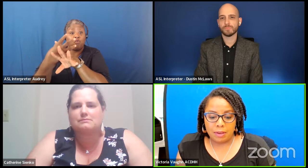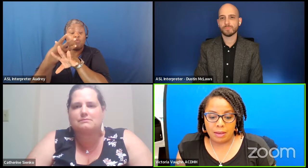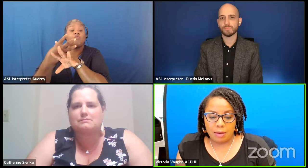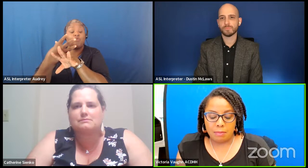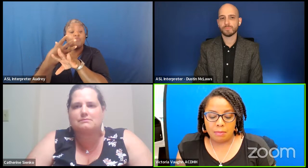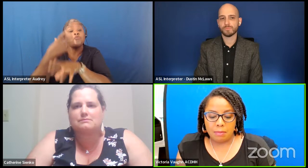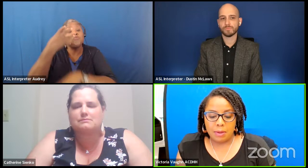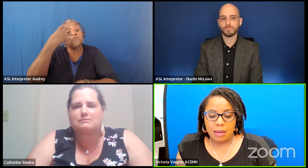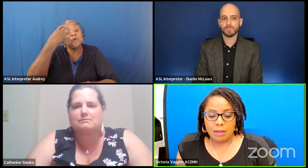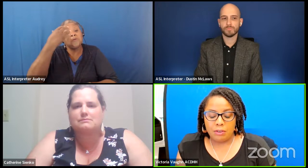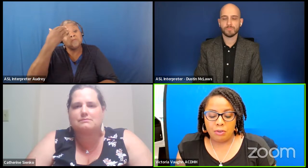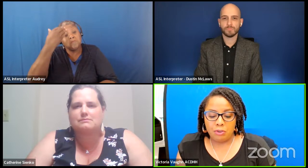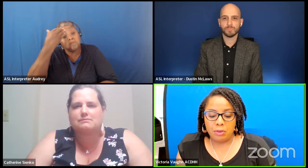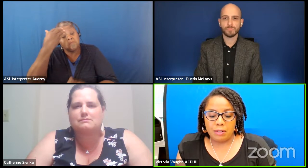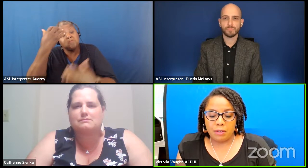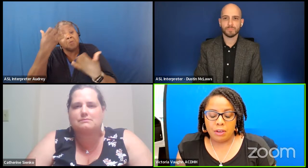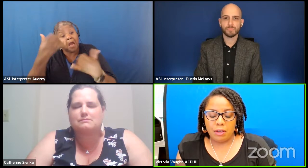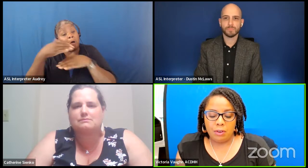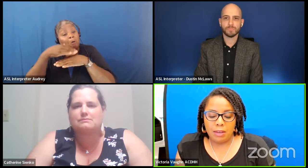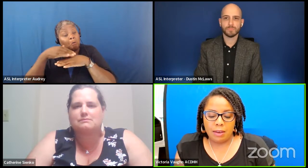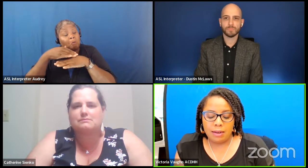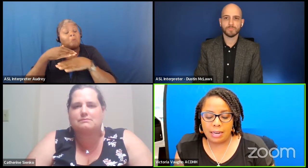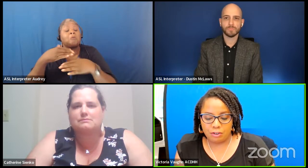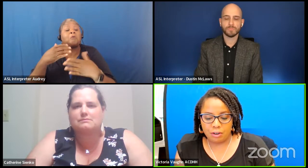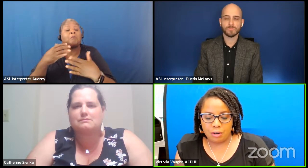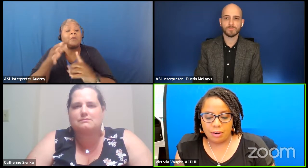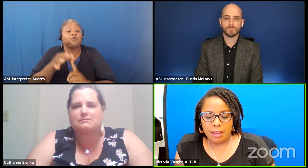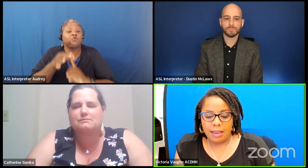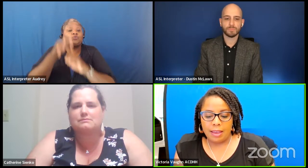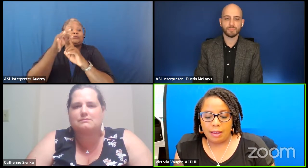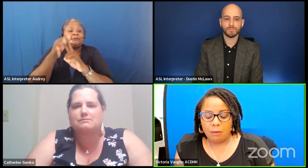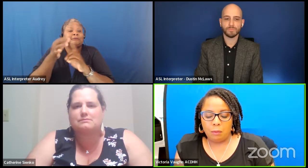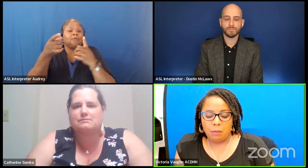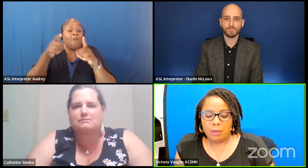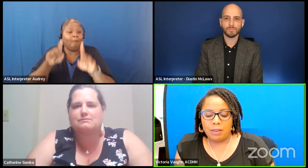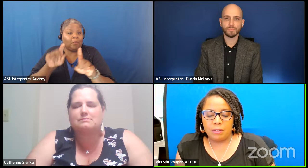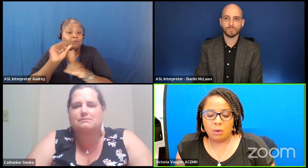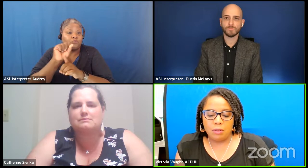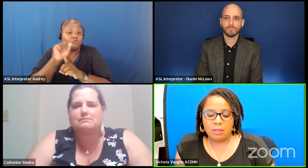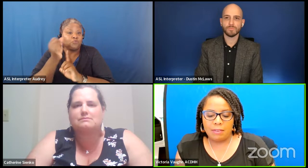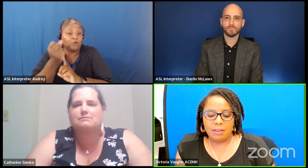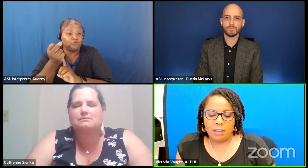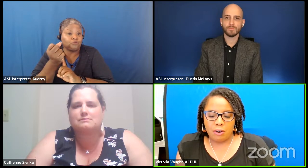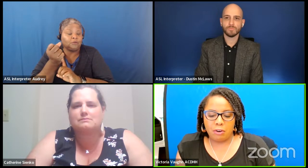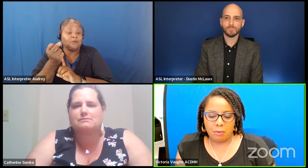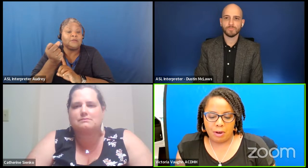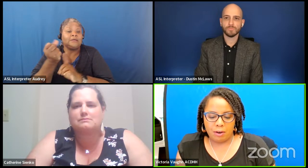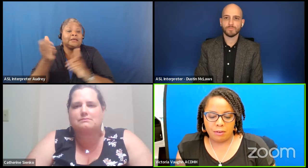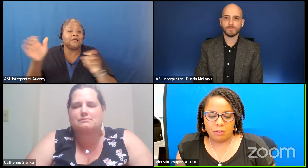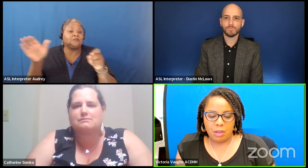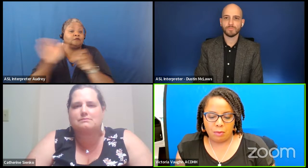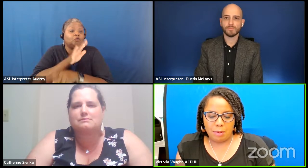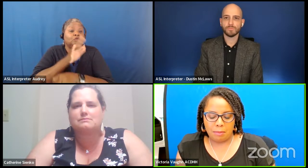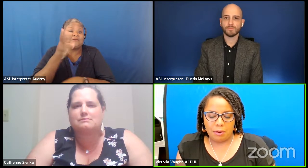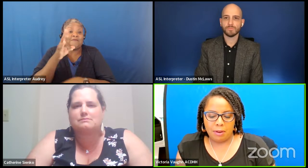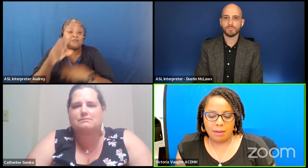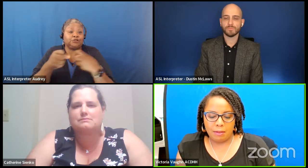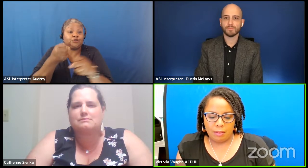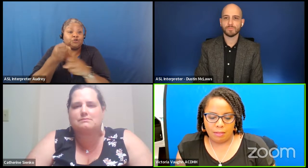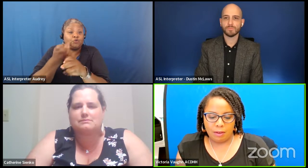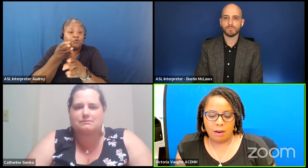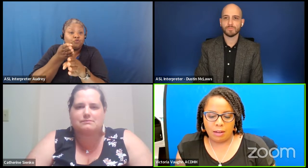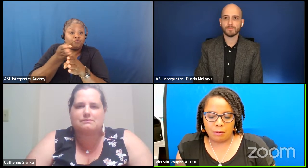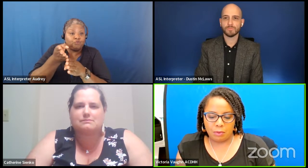memorable to him due to its unique nature within his whole 17-year career. So he